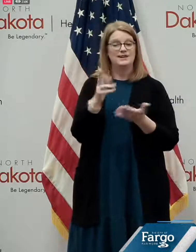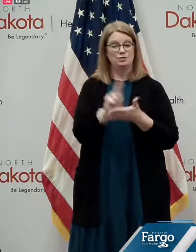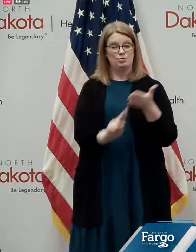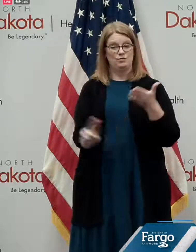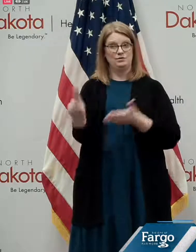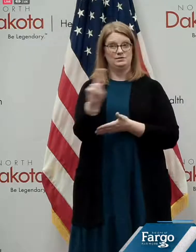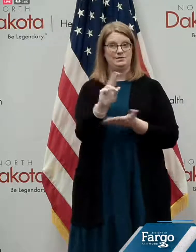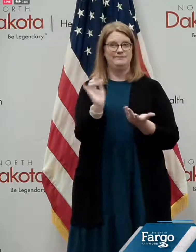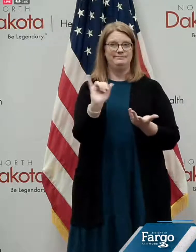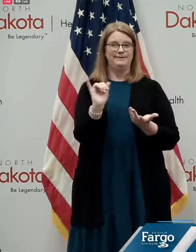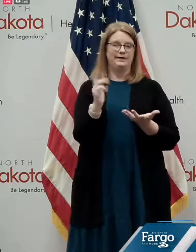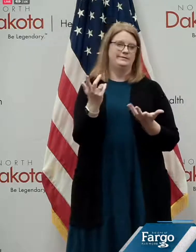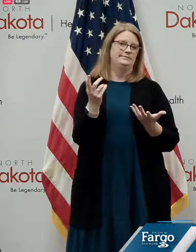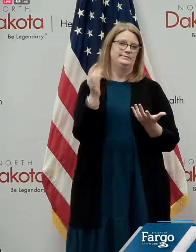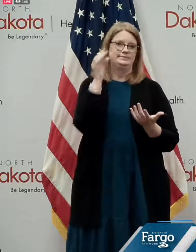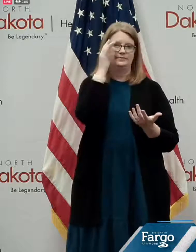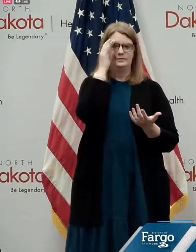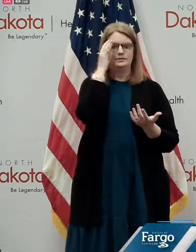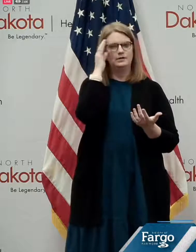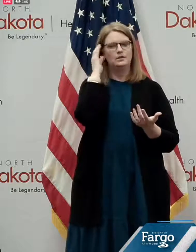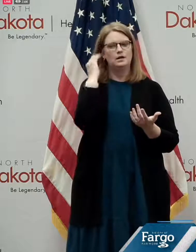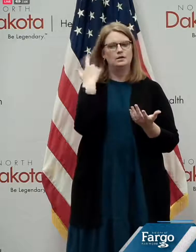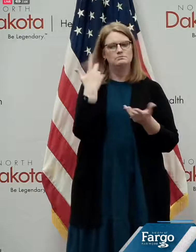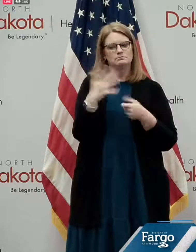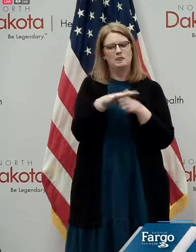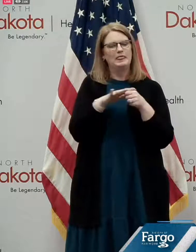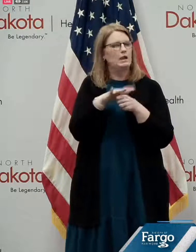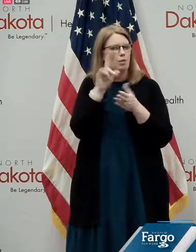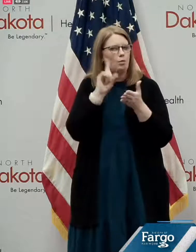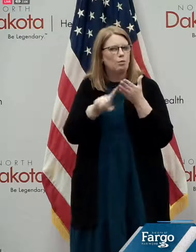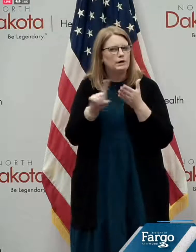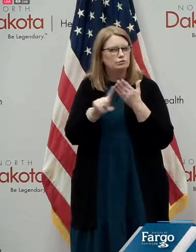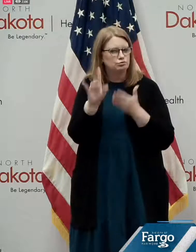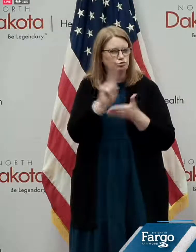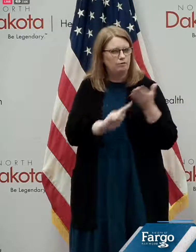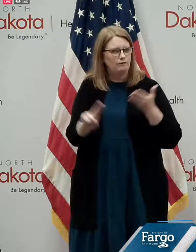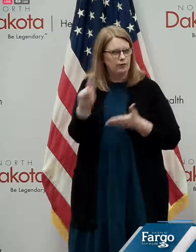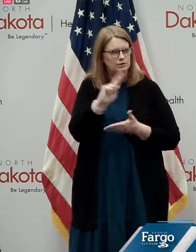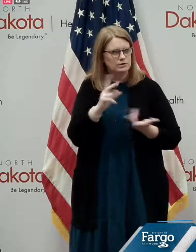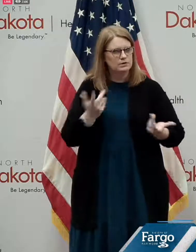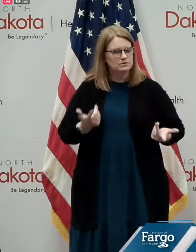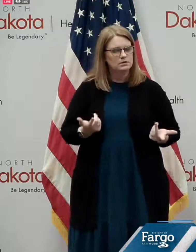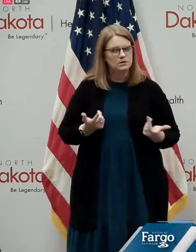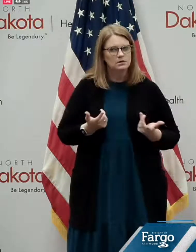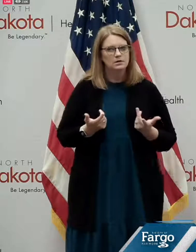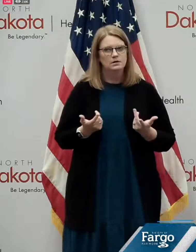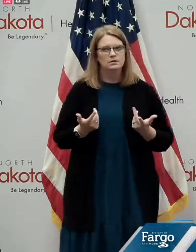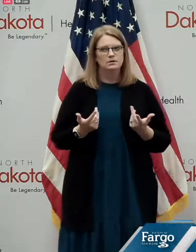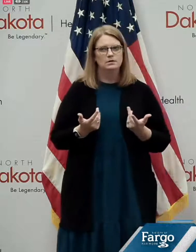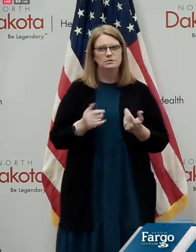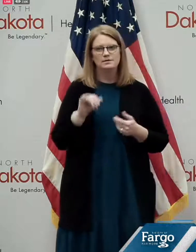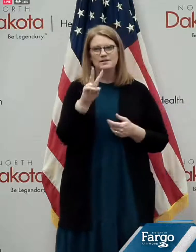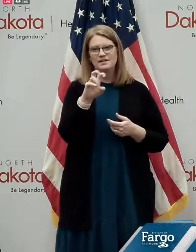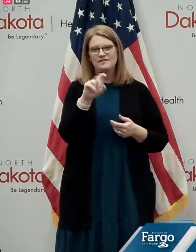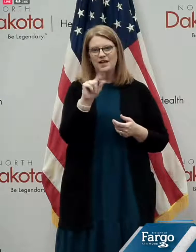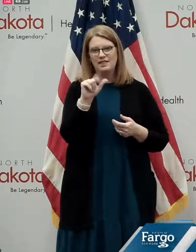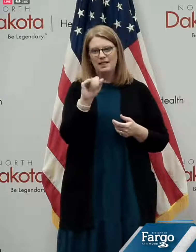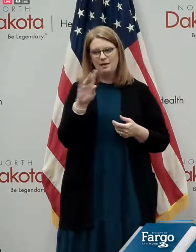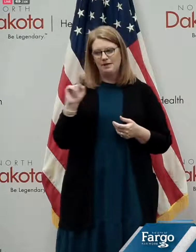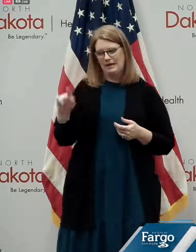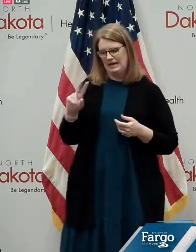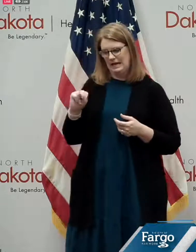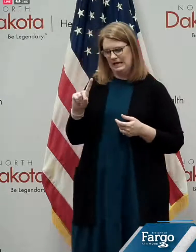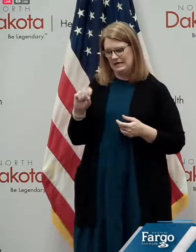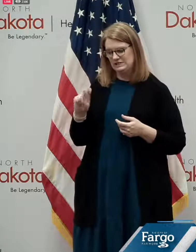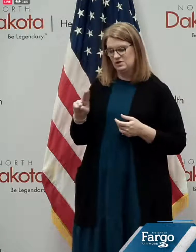talking about are likely would exist within our research universities more likely. But we do have the vet lab at NDSU, which